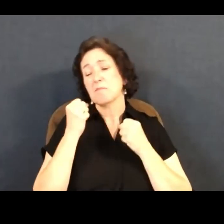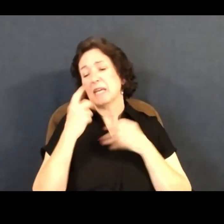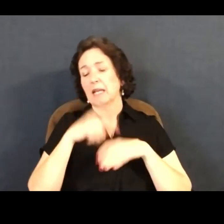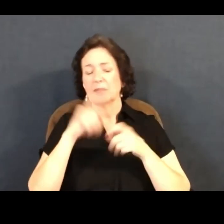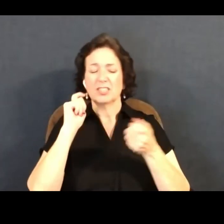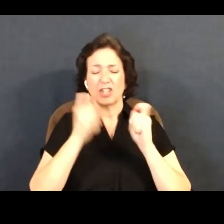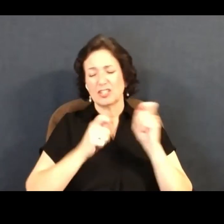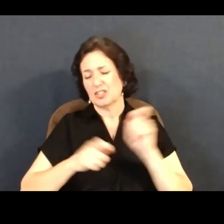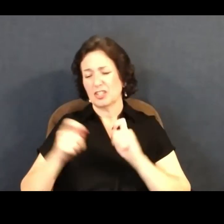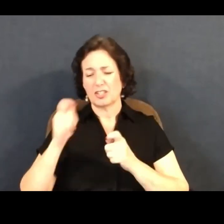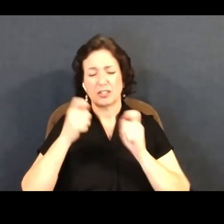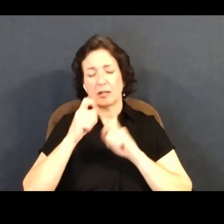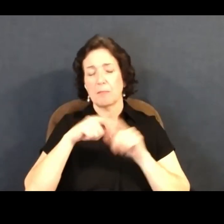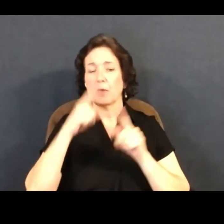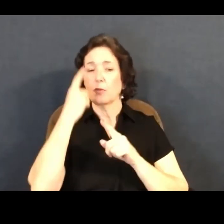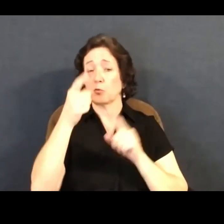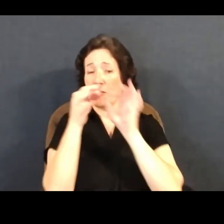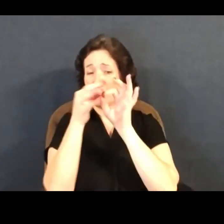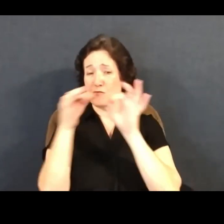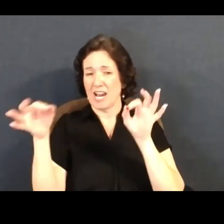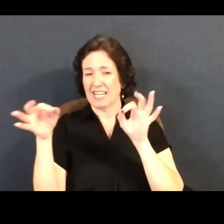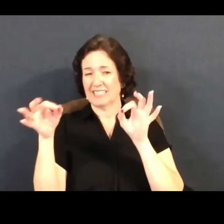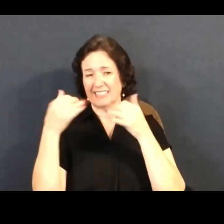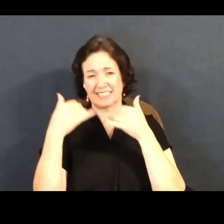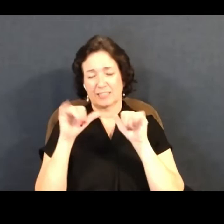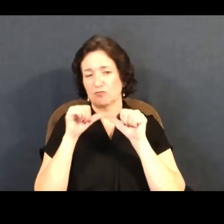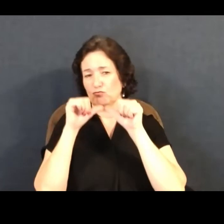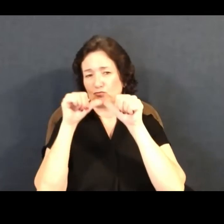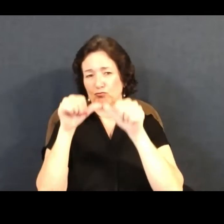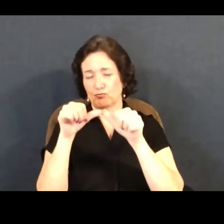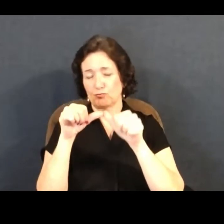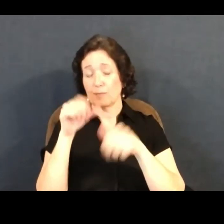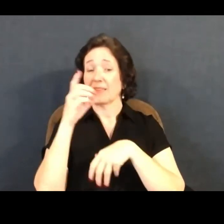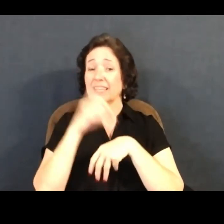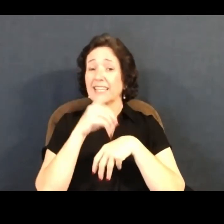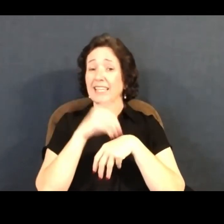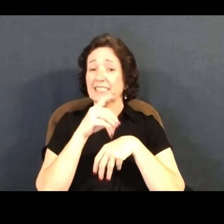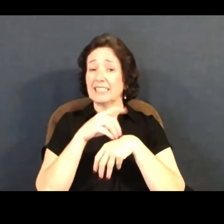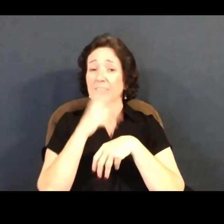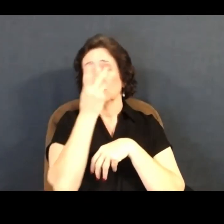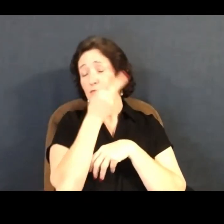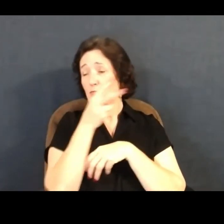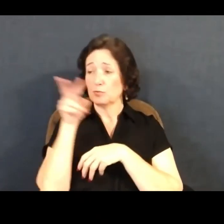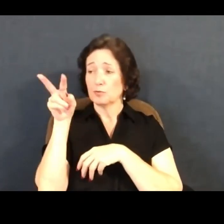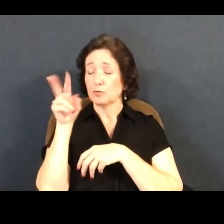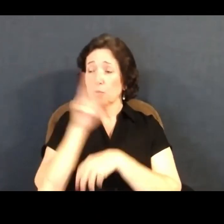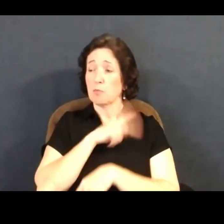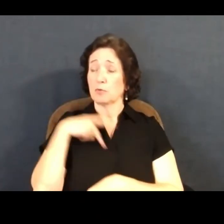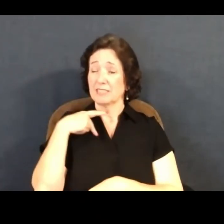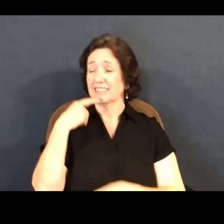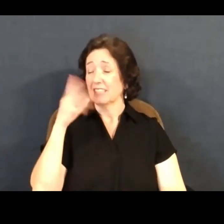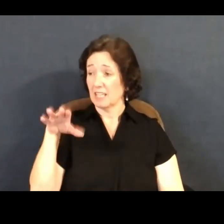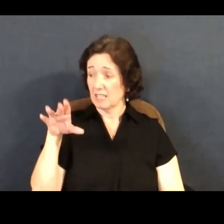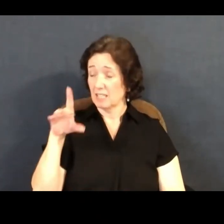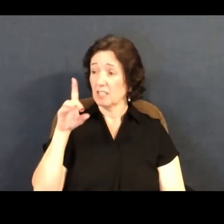this one phrase. Darius turns to the princess and says, "Does